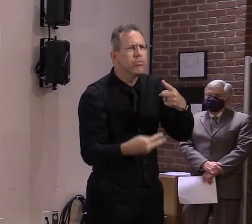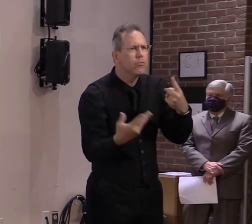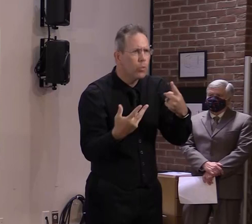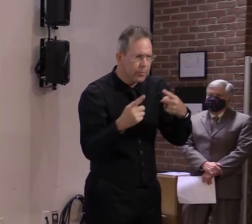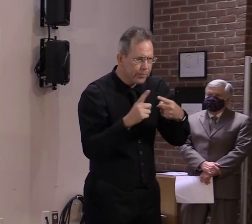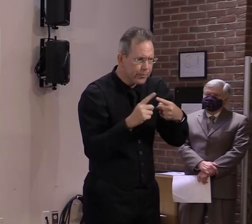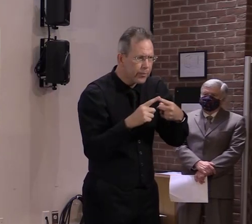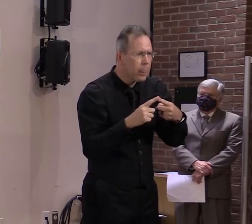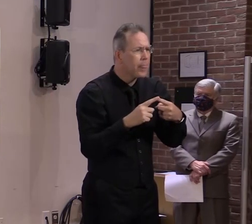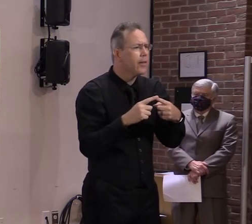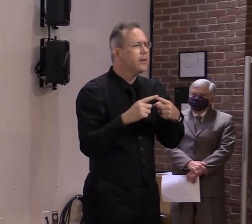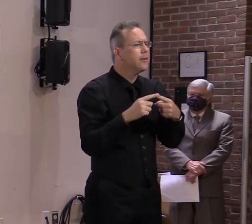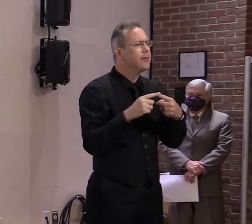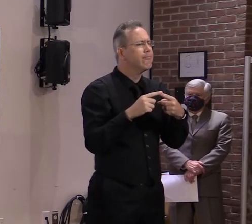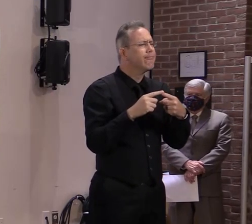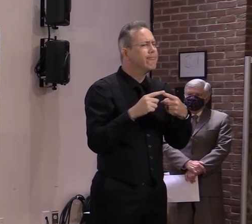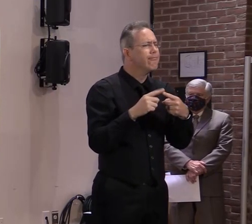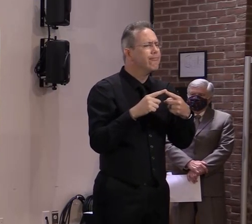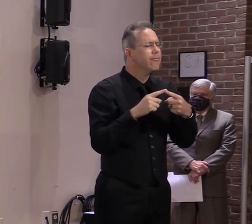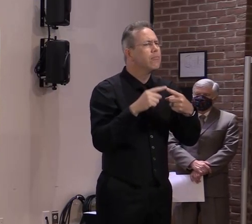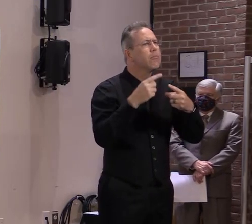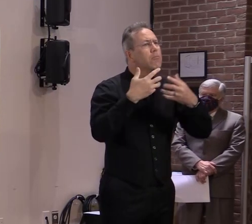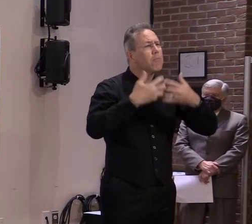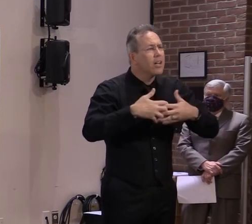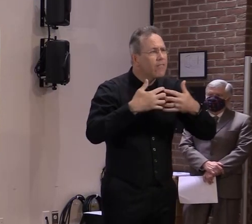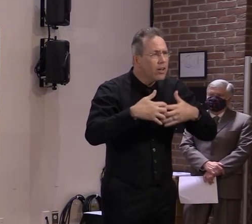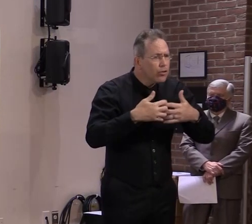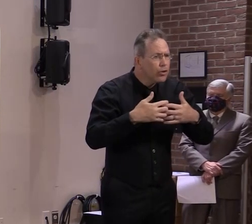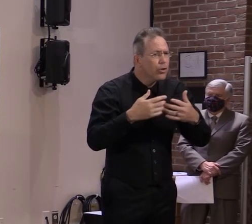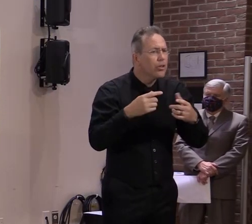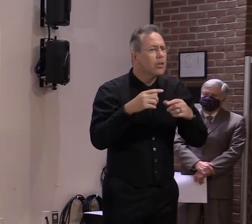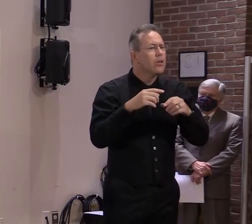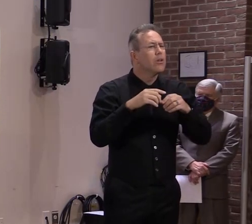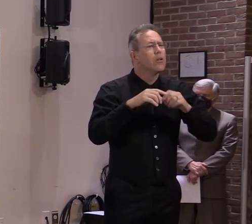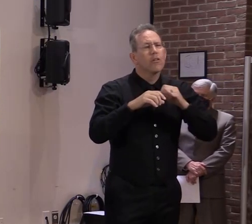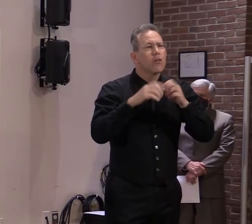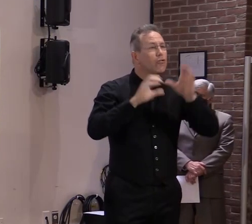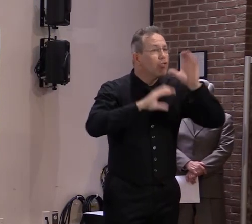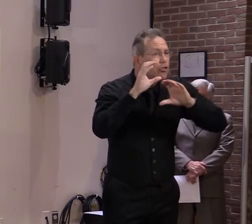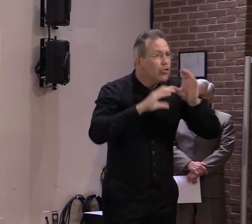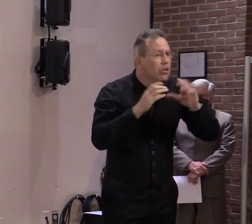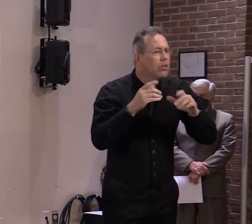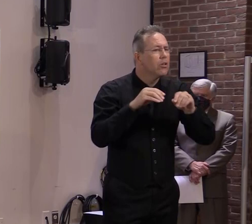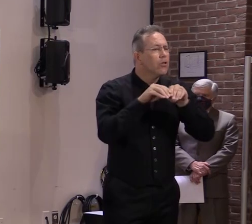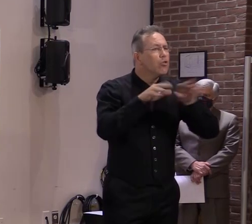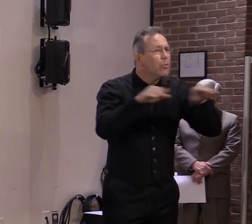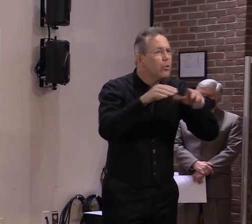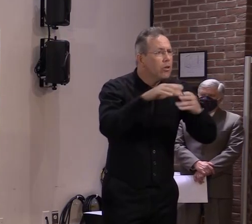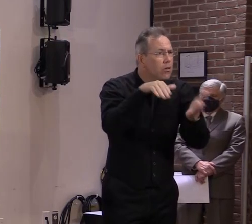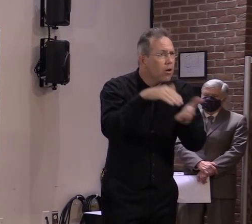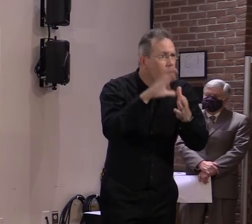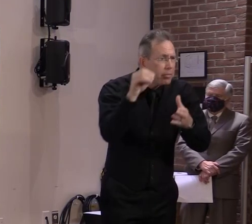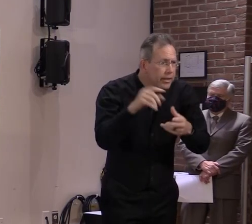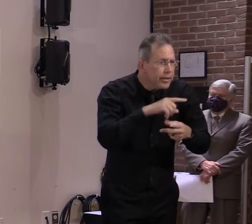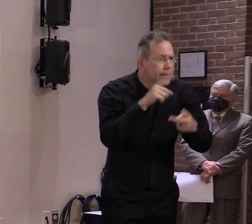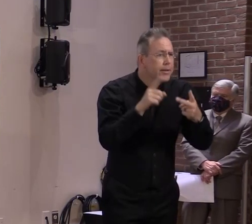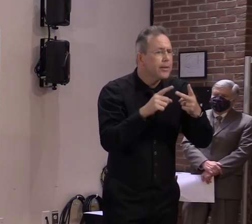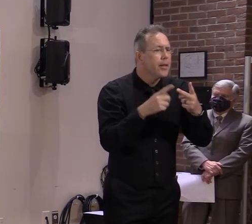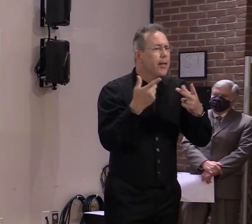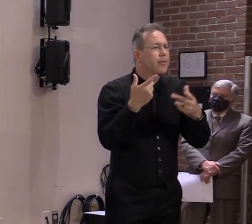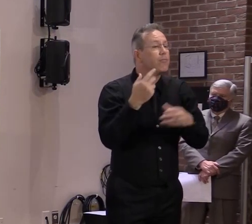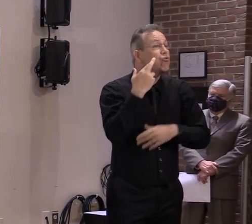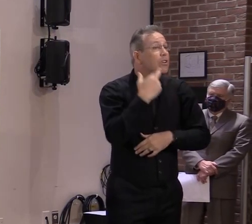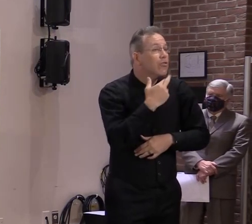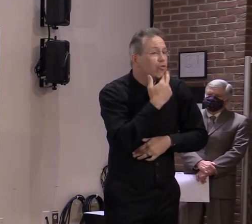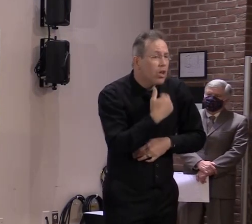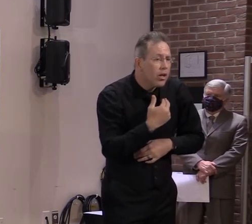distribution operations, restaurants, catering, food service, and bars, religious facilities and places of worship,